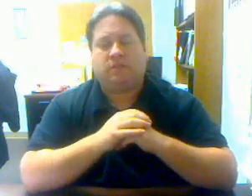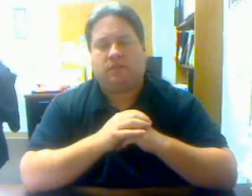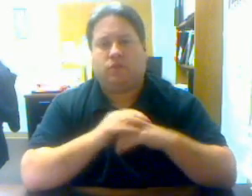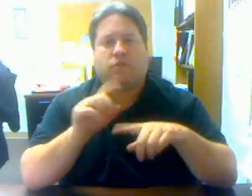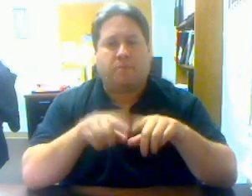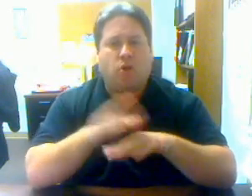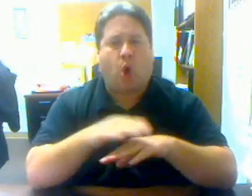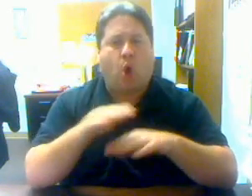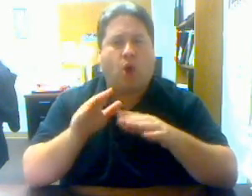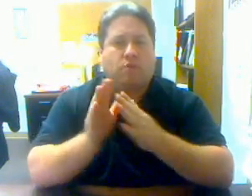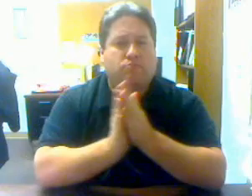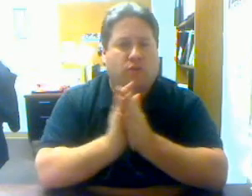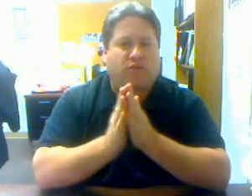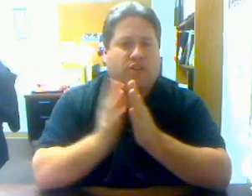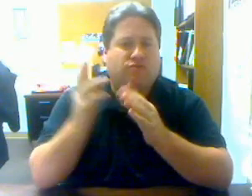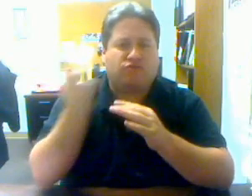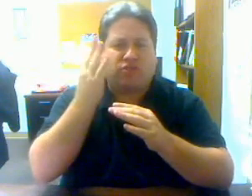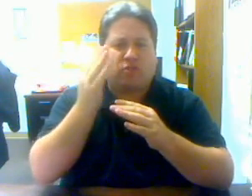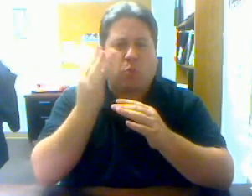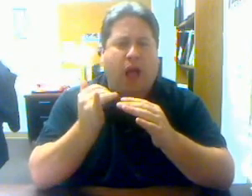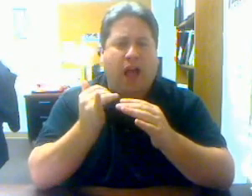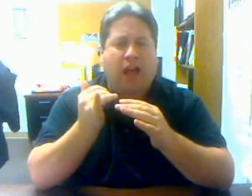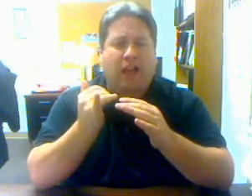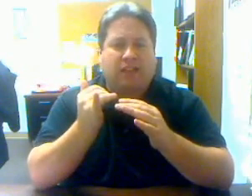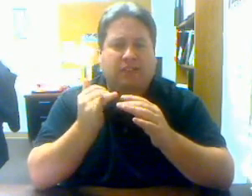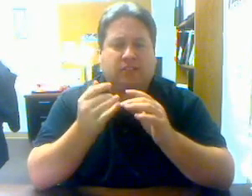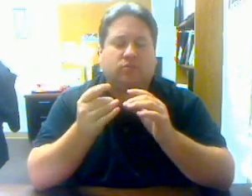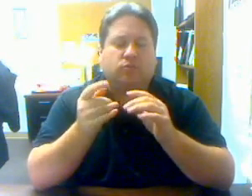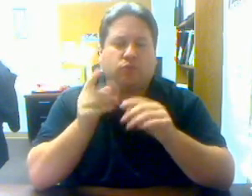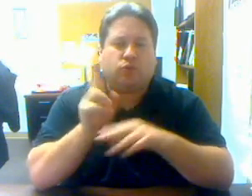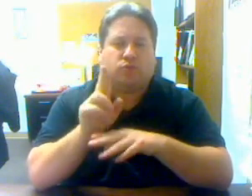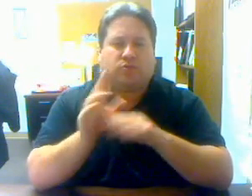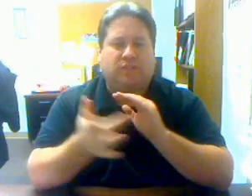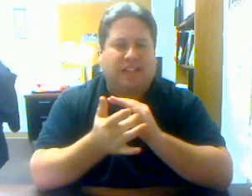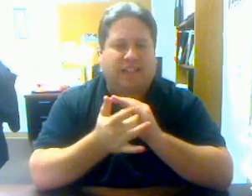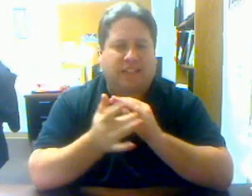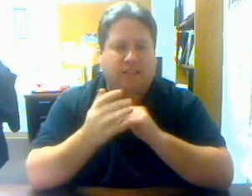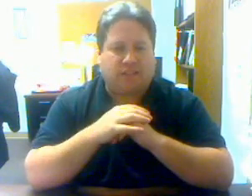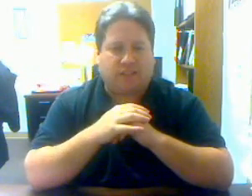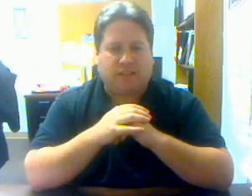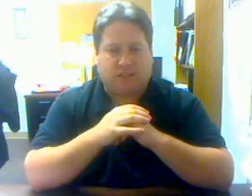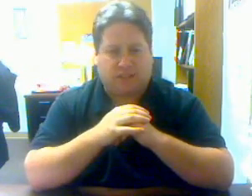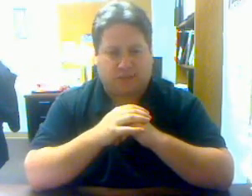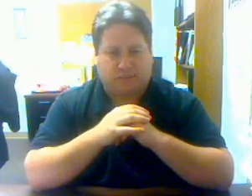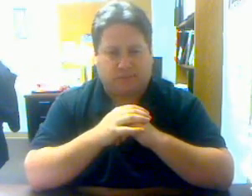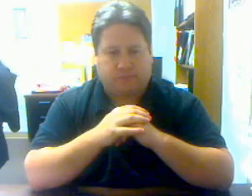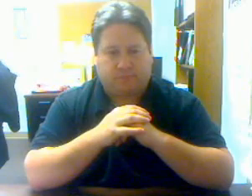Some of the most common functions, reasoning, and this is not limited to just the population that we work with. This is